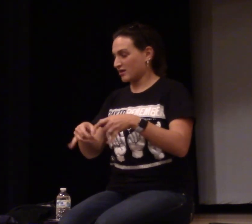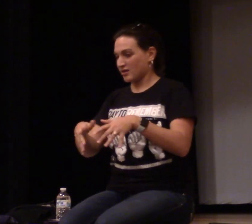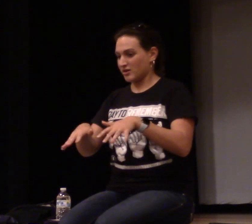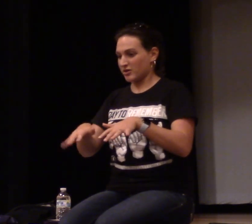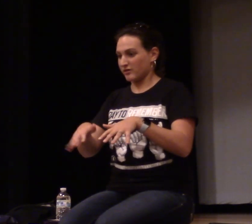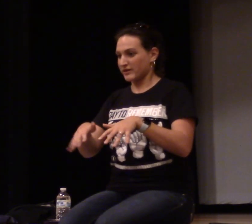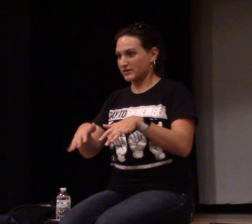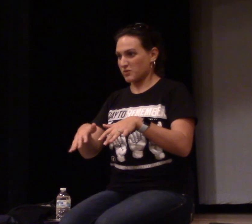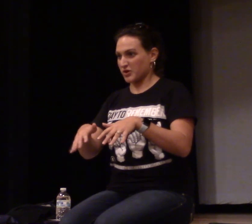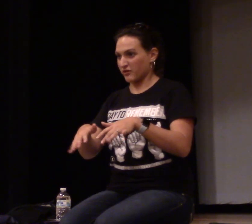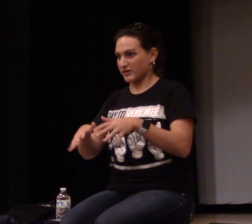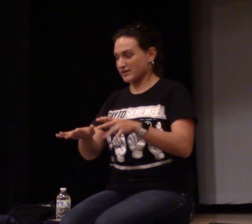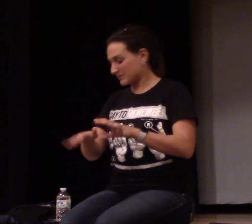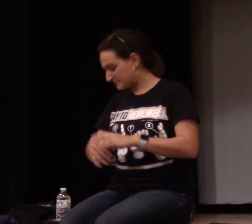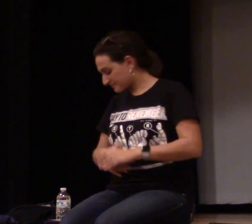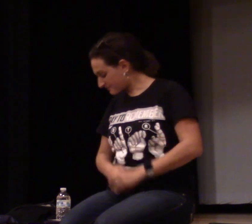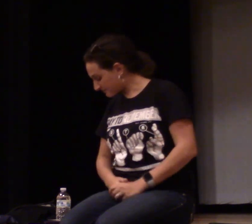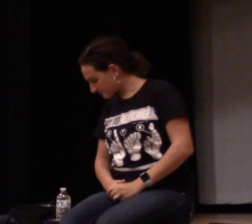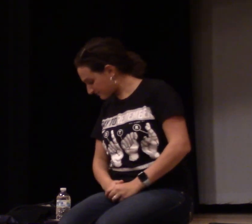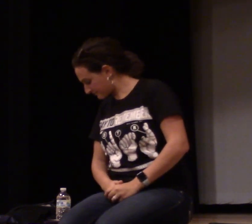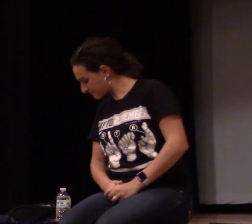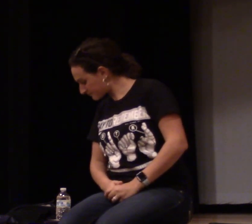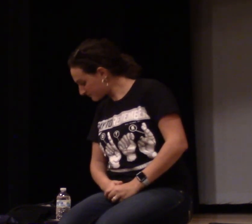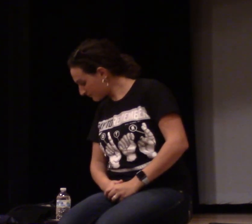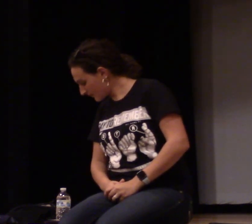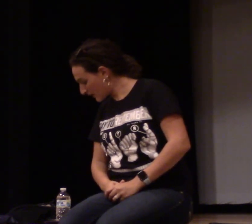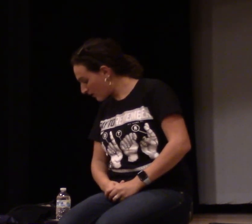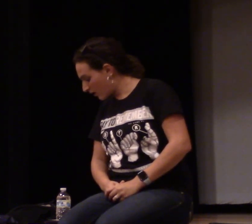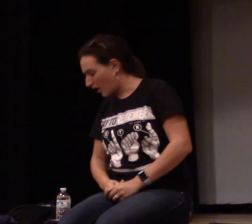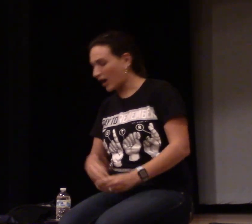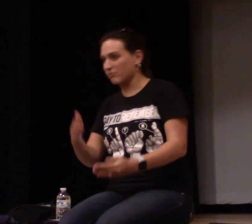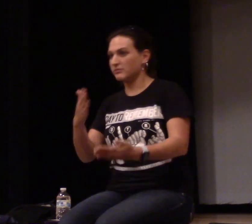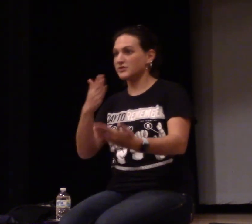Nervous or nervous. So we got